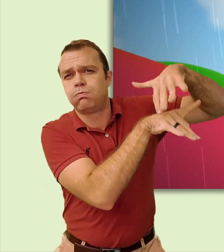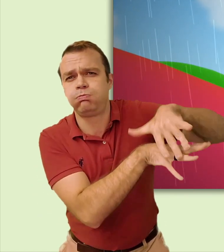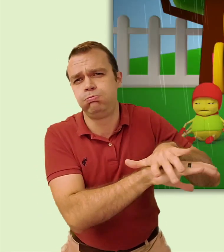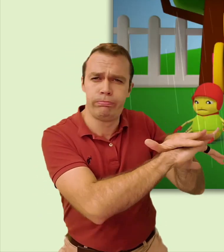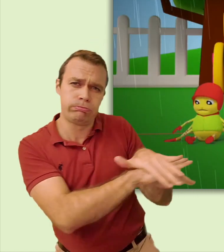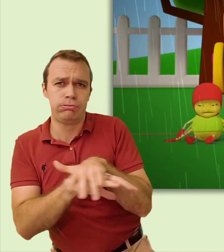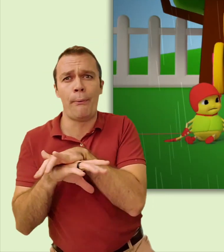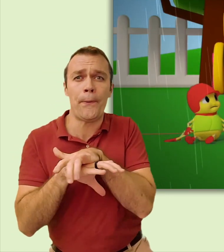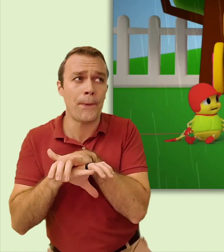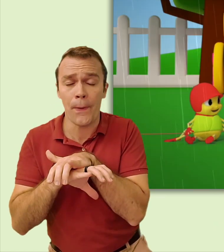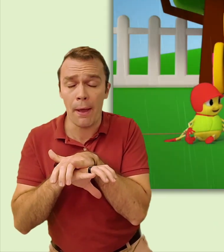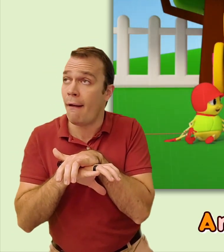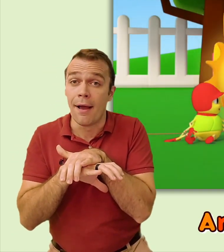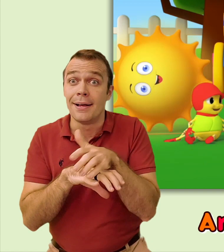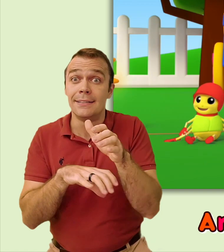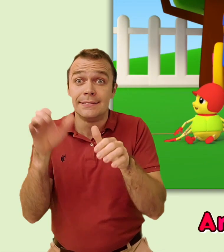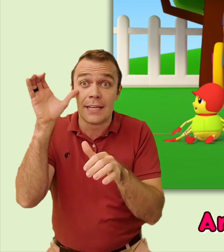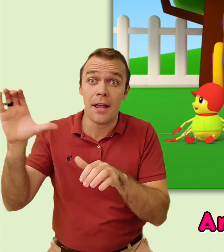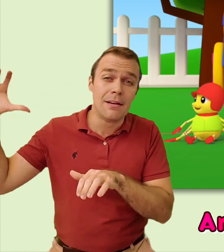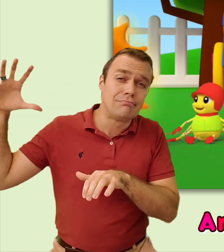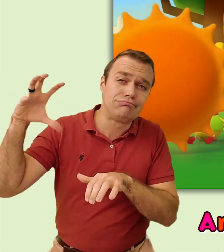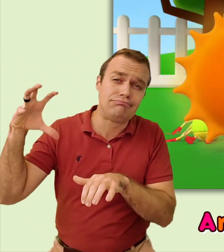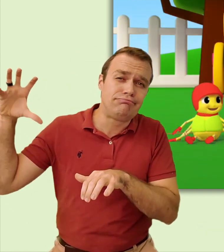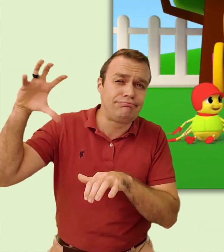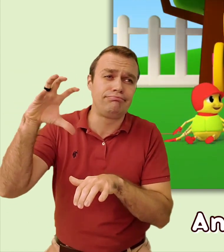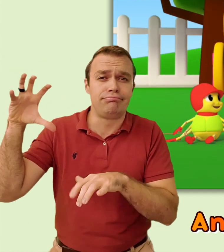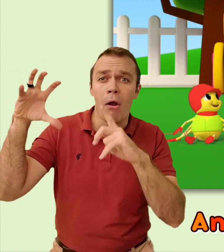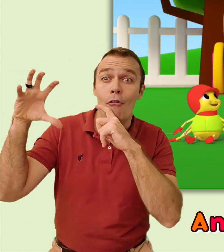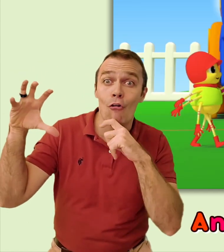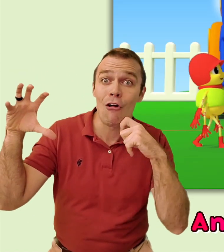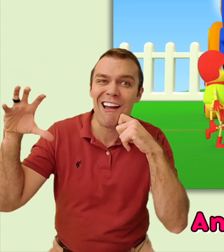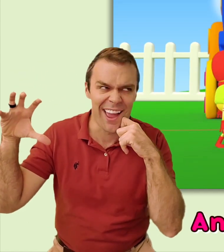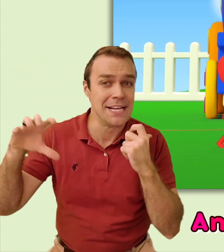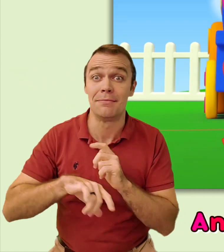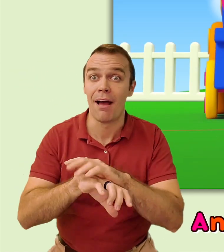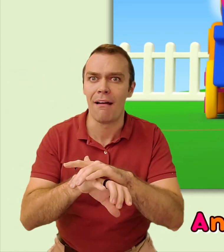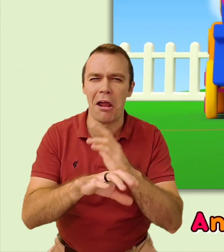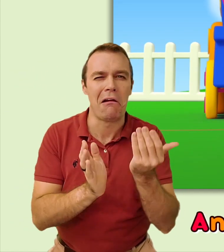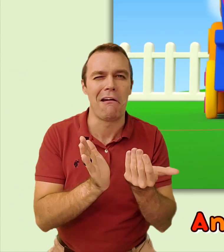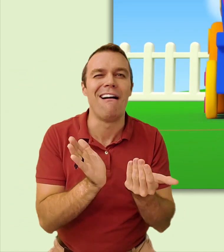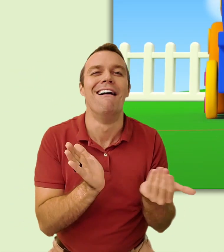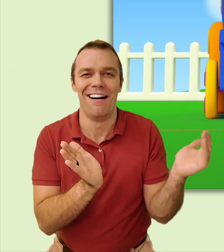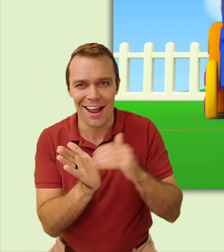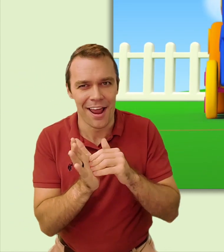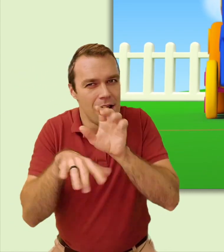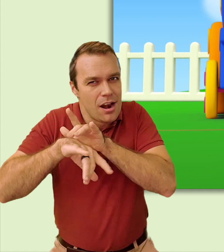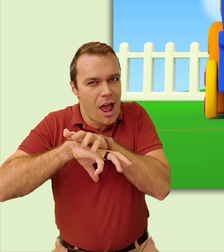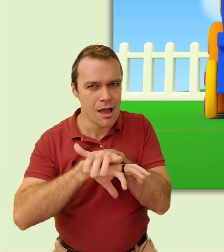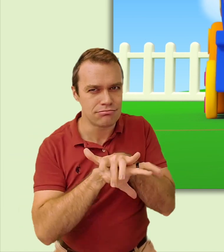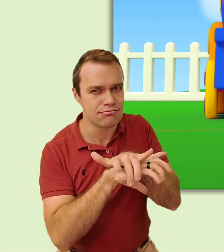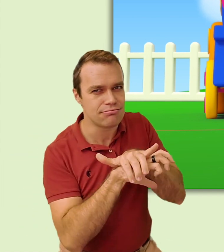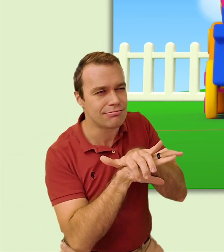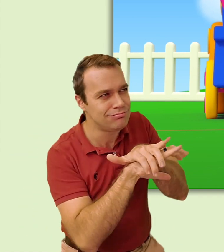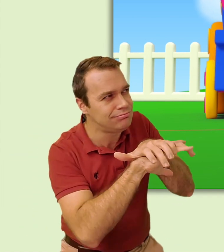out. Out came the sun and dried up all the rain. And the Itsy Bitsy Spider climbed up the